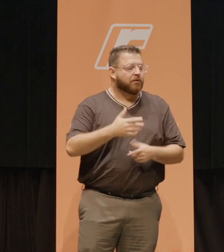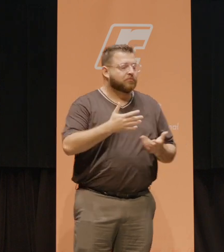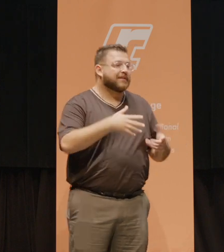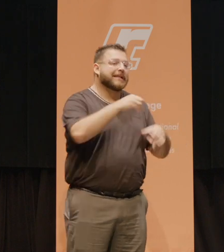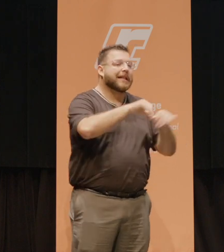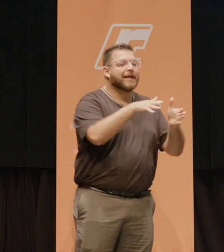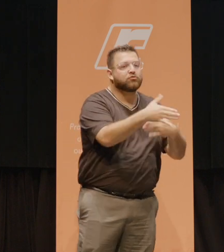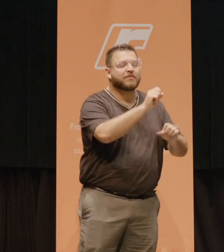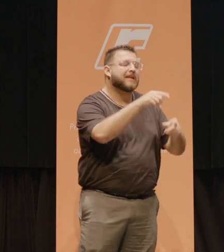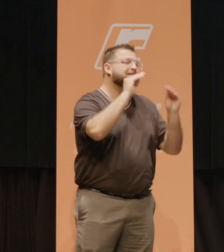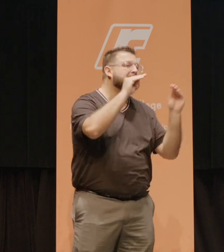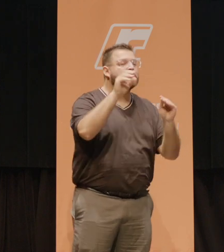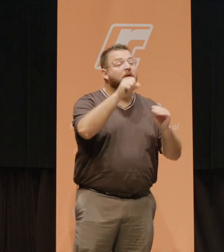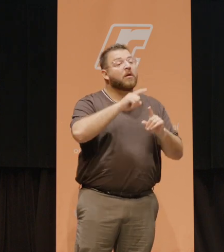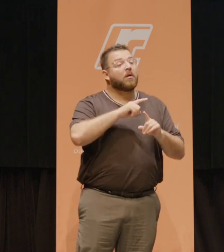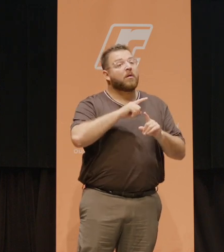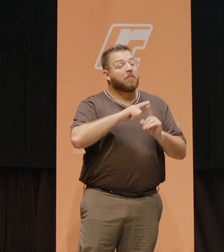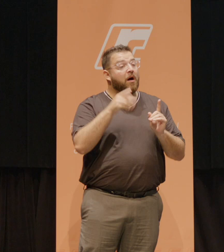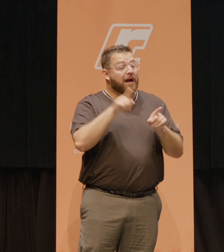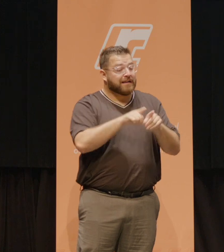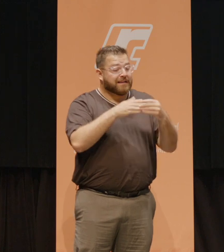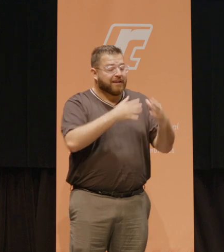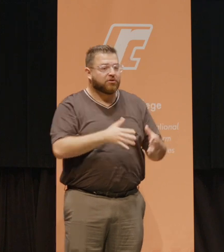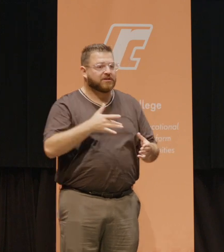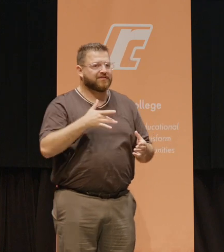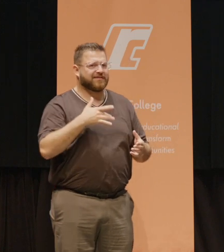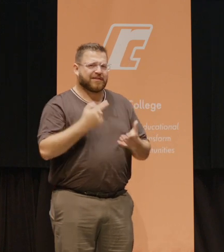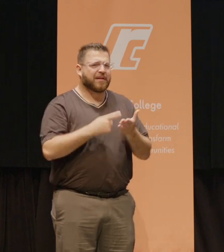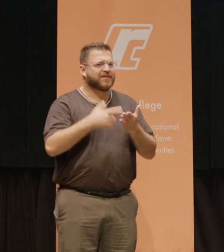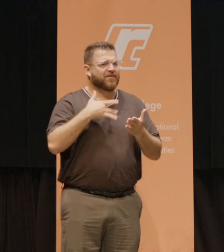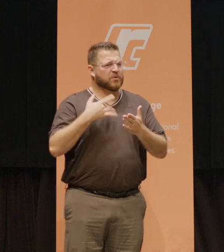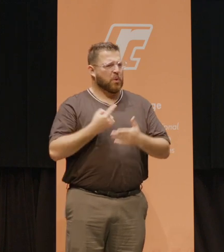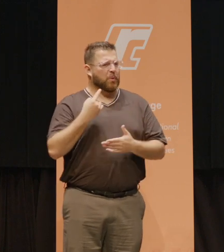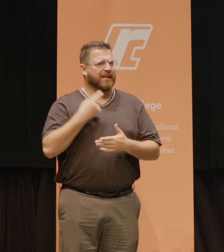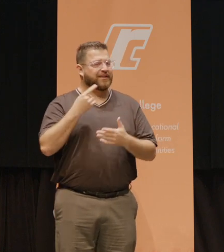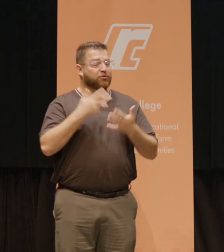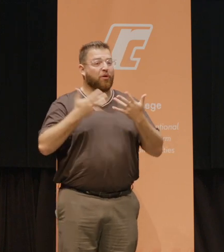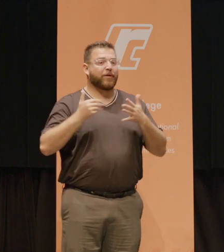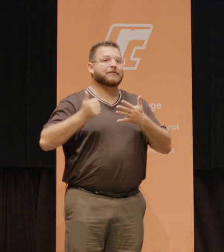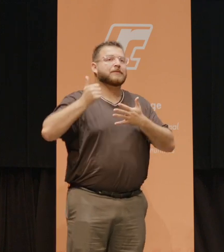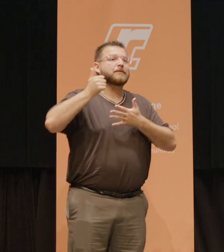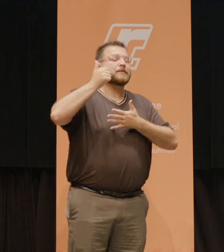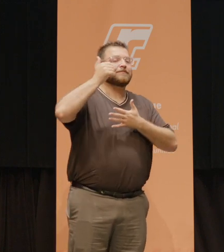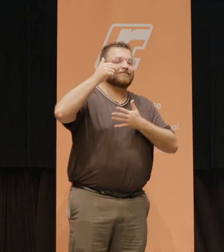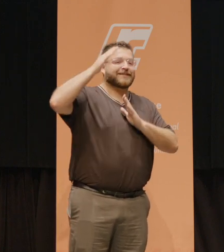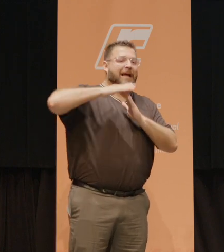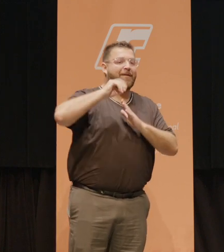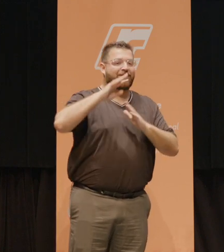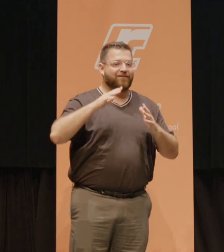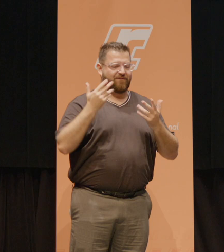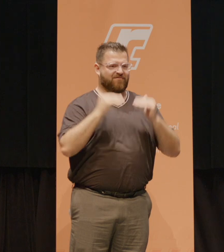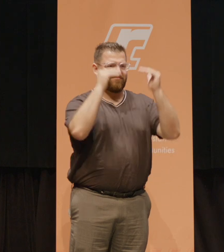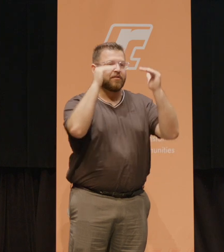as leaders, sometimes the analogy is it's lonely at the top, and we don't have these conversations. Even in our culture, right,